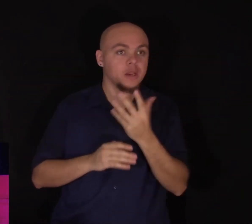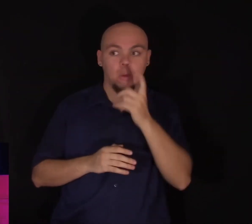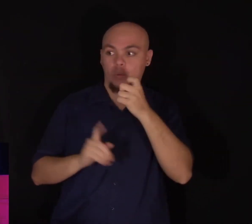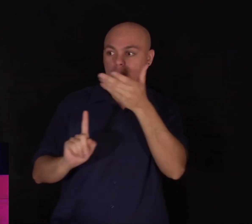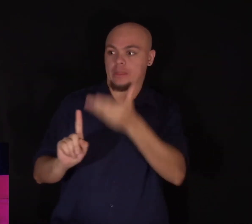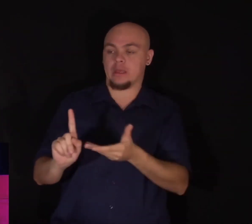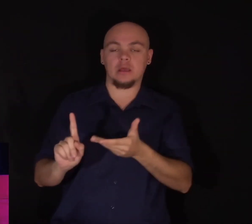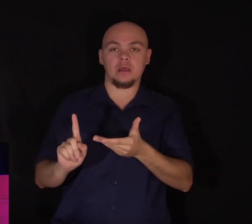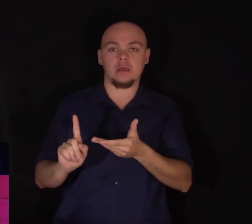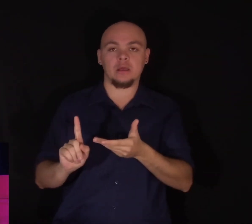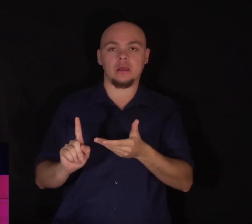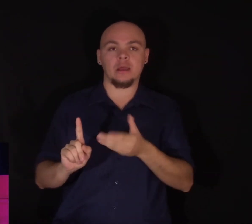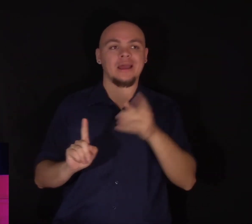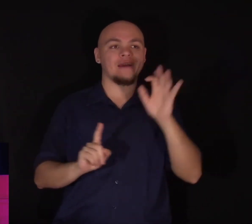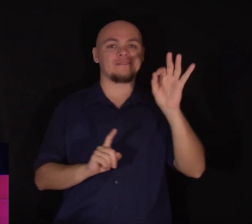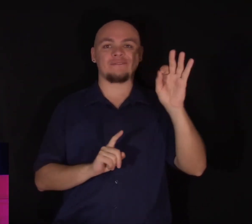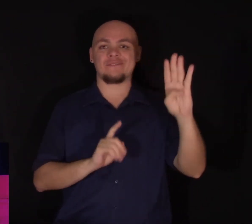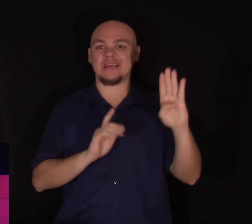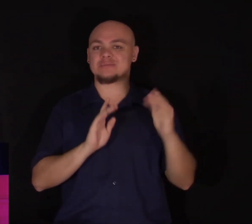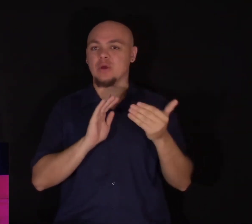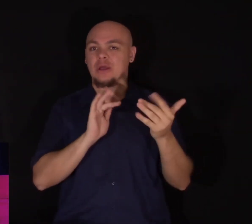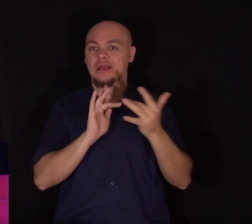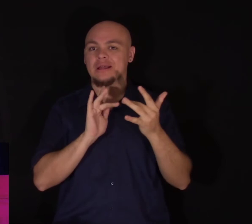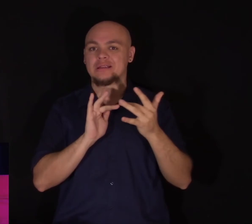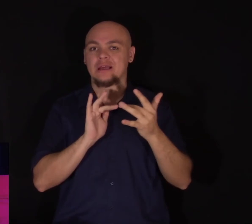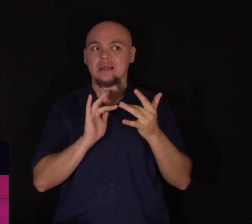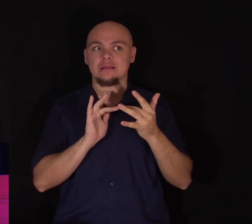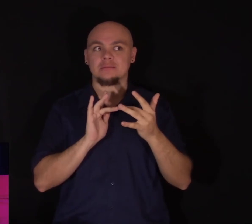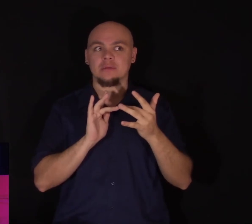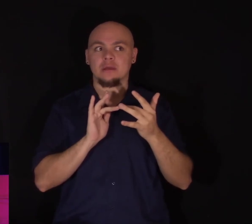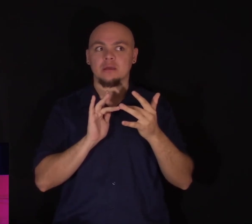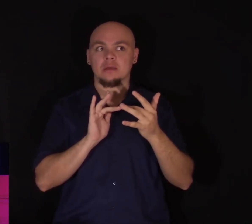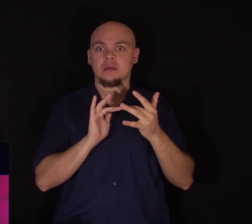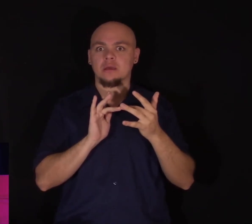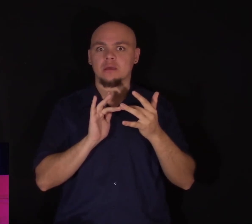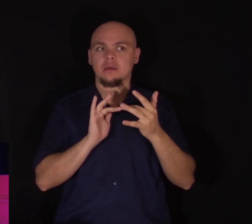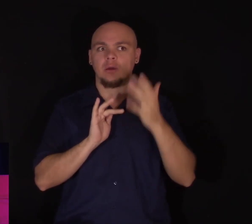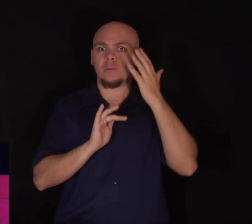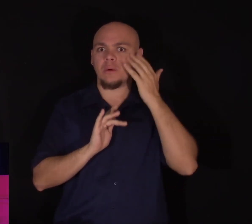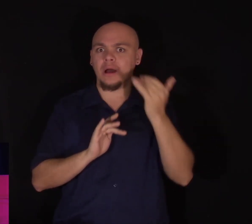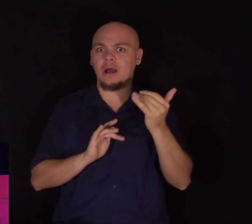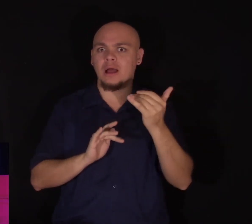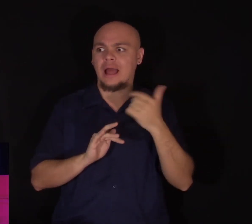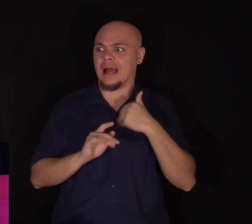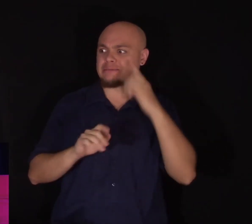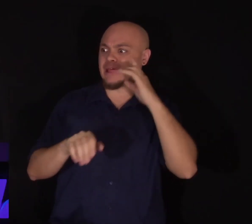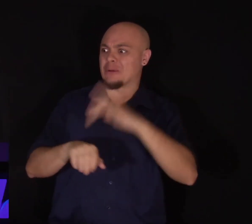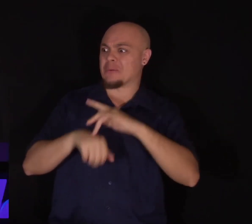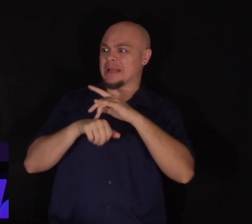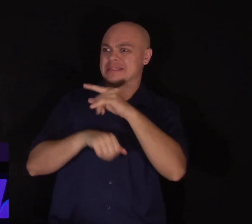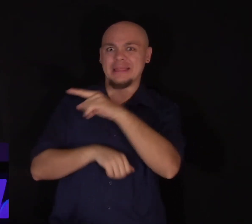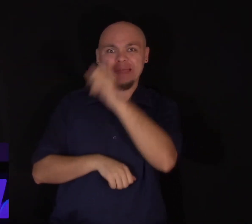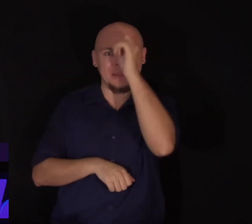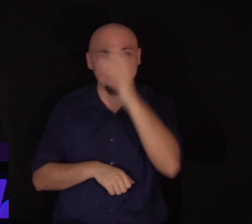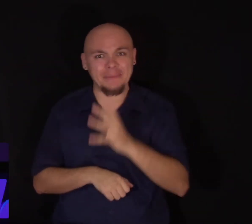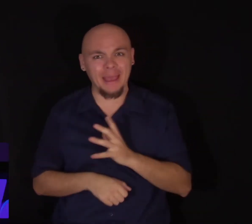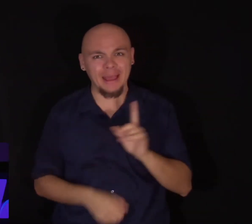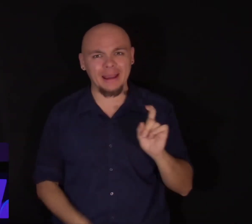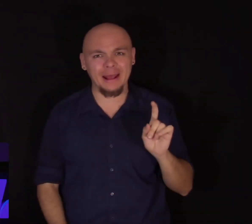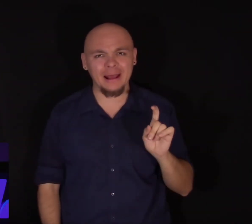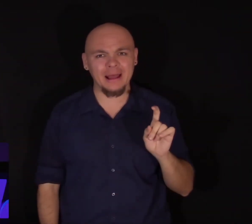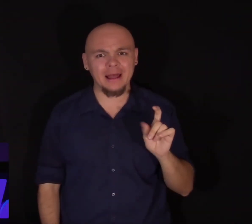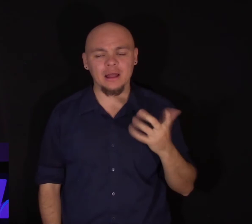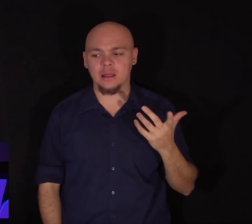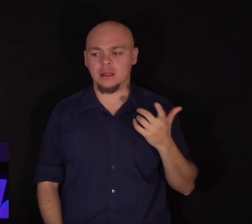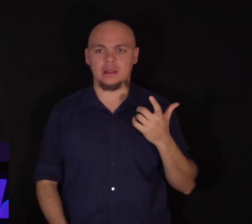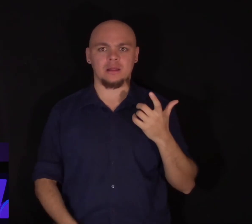community guidelines. Apparently, me putting this photo up constituted harassment against the guys. But them taking photos of my skirt